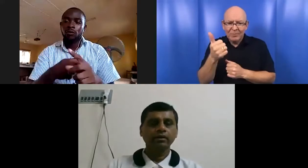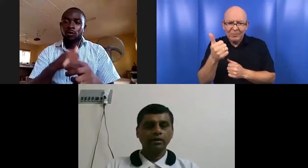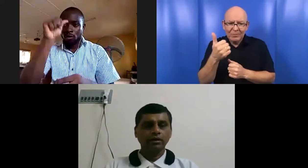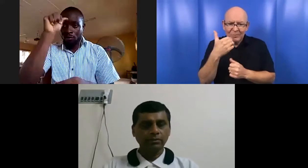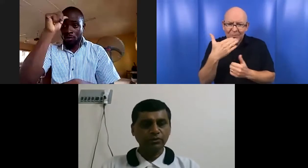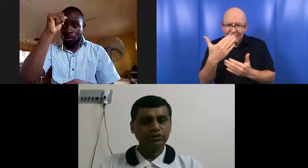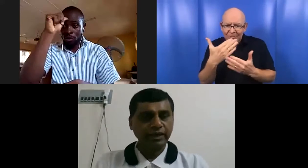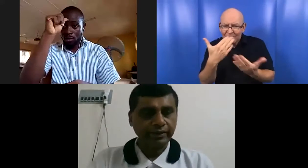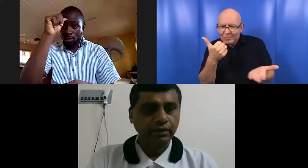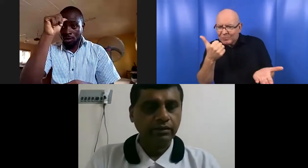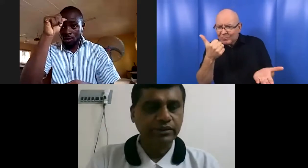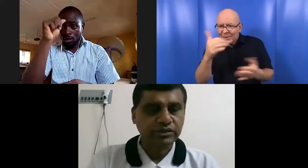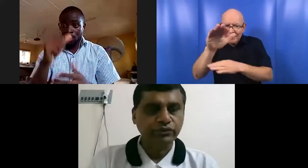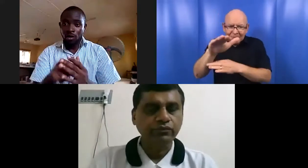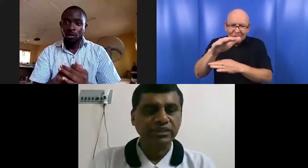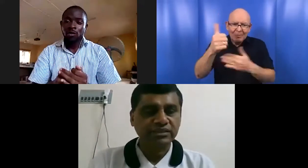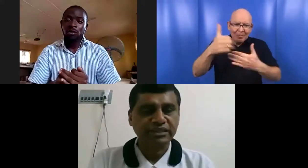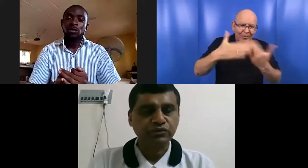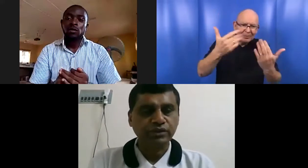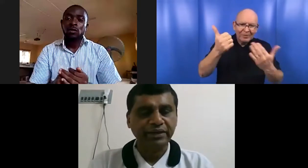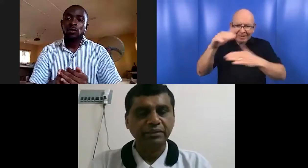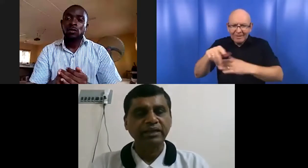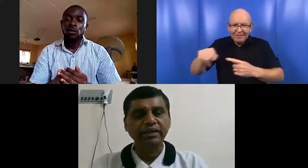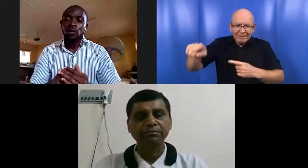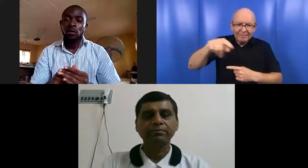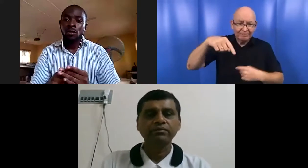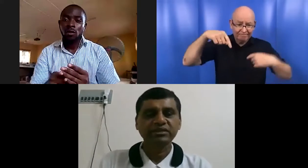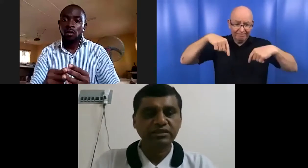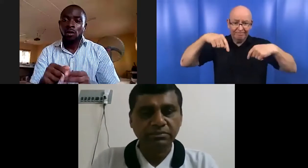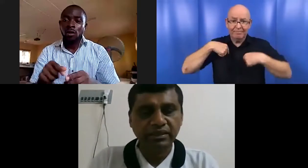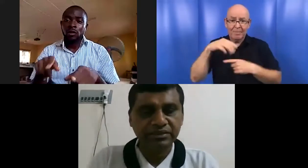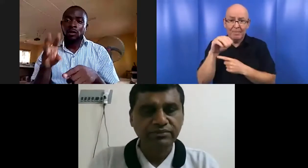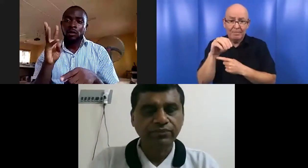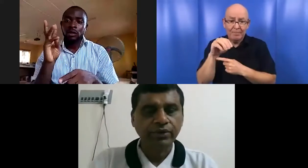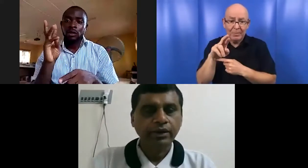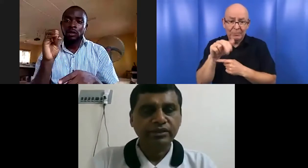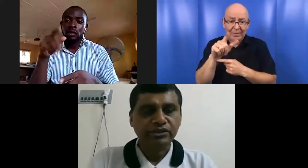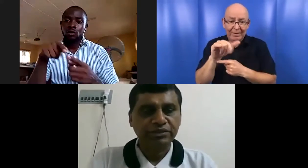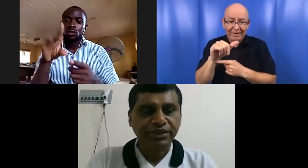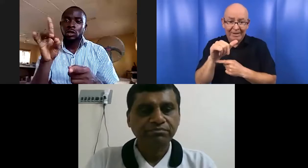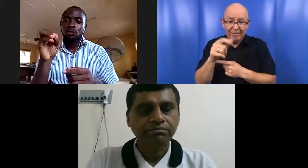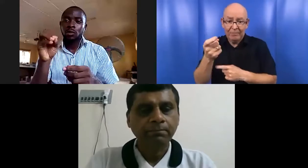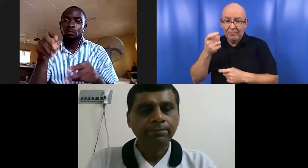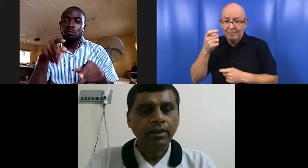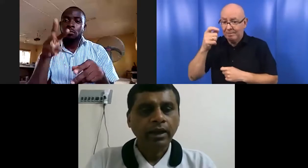are almost like 60 to 80 million people with a disability in this